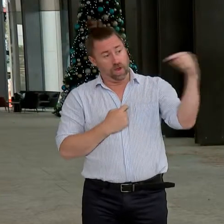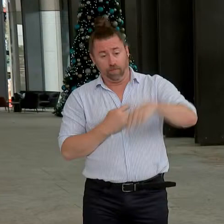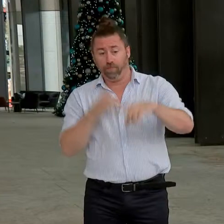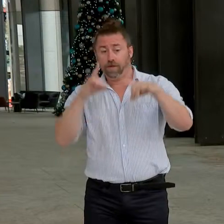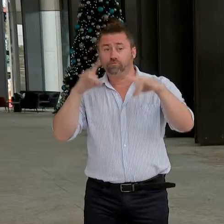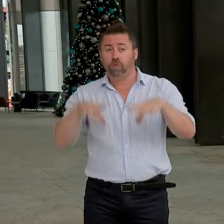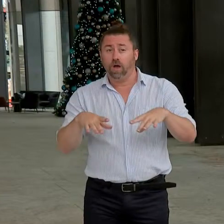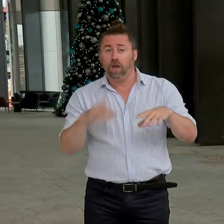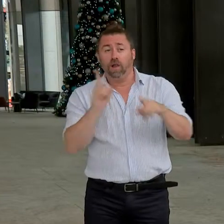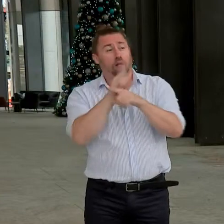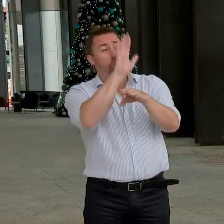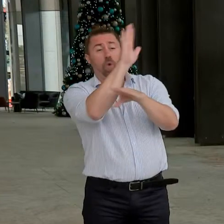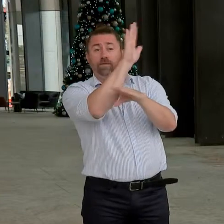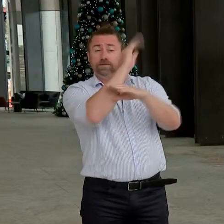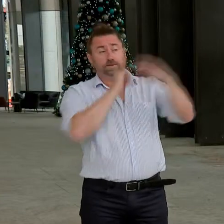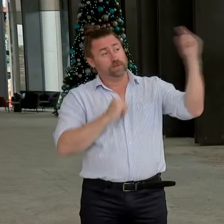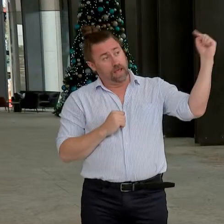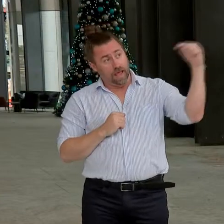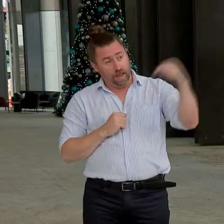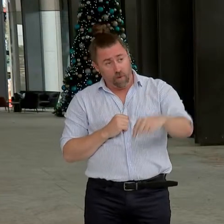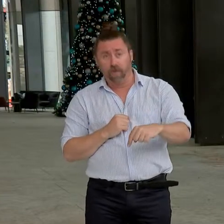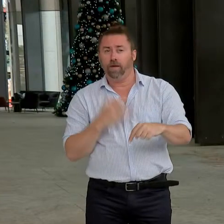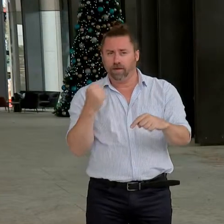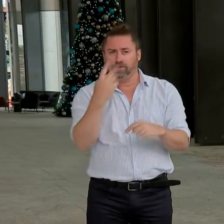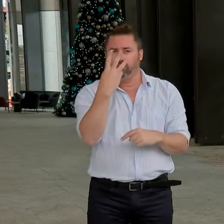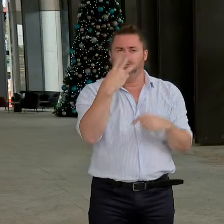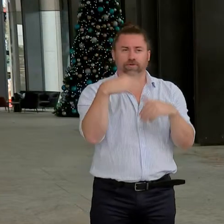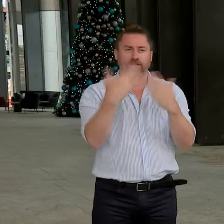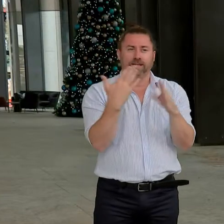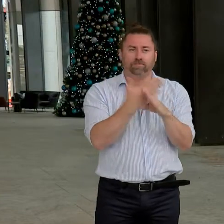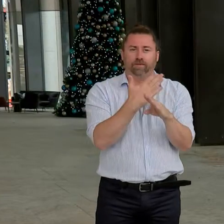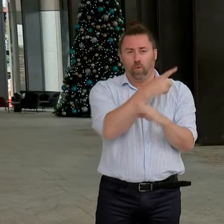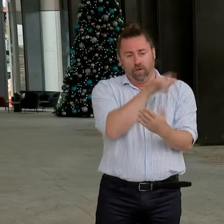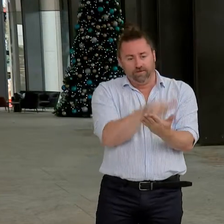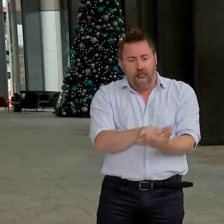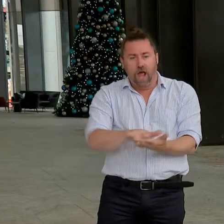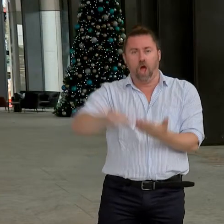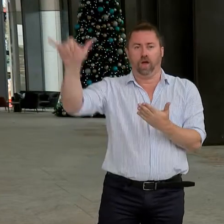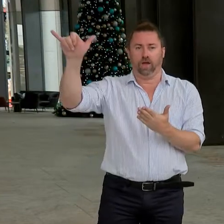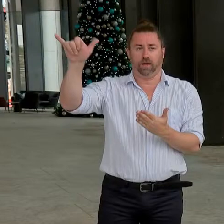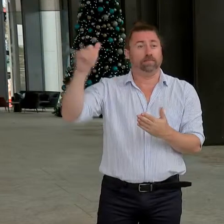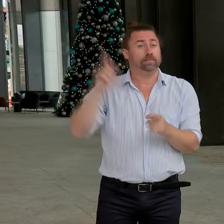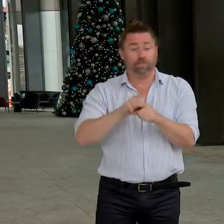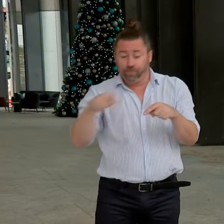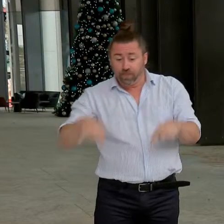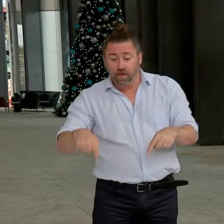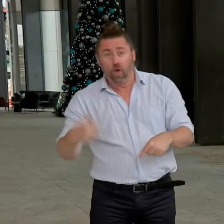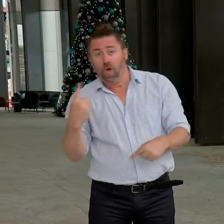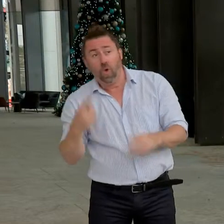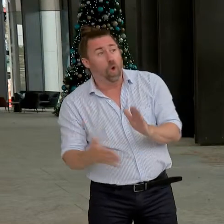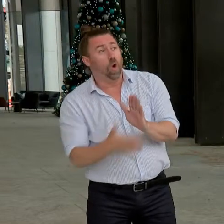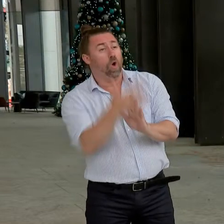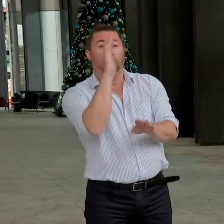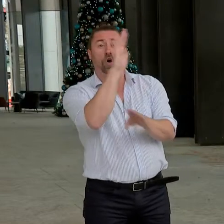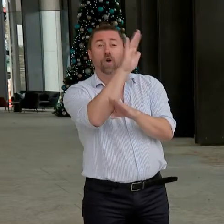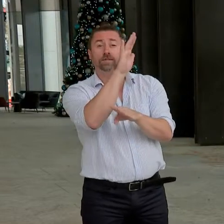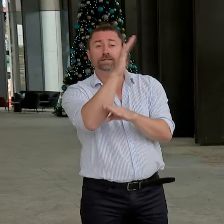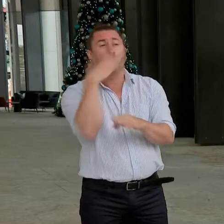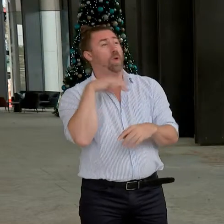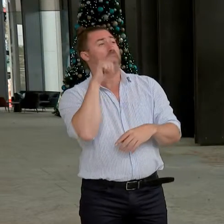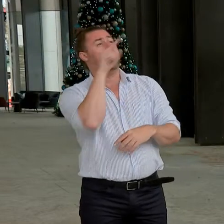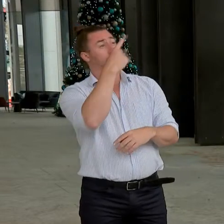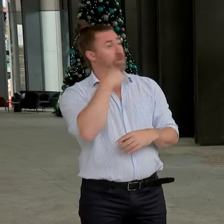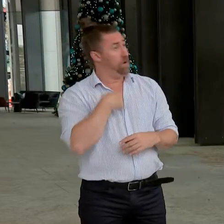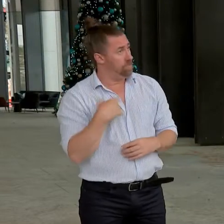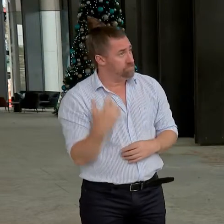have to have that test within 72 hours. We know people leaving the country are having to do 72 hours to arrive in other countries. So